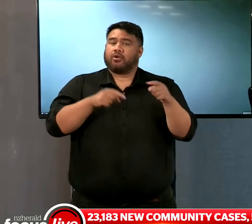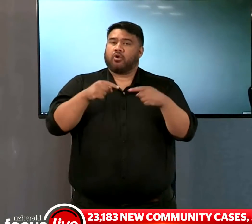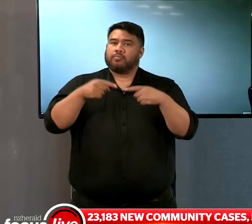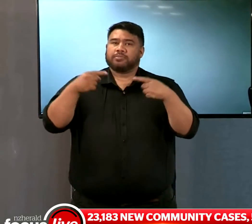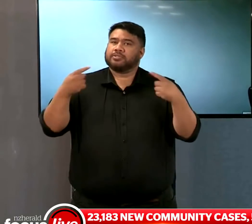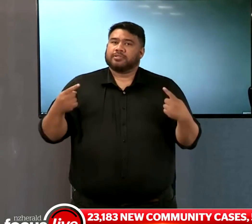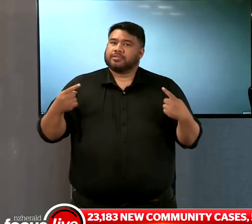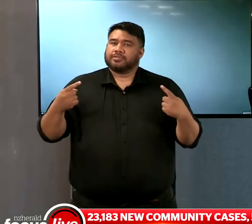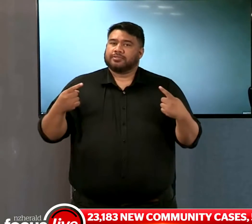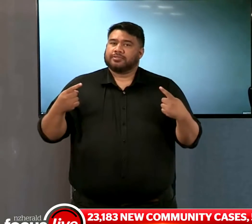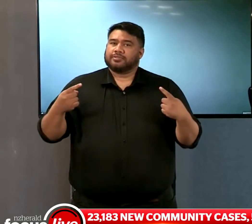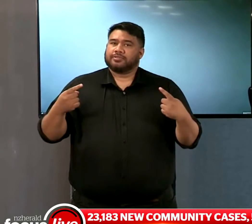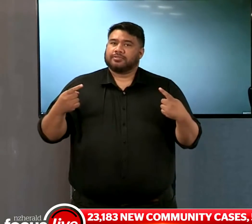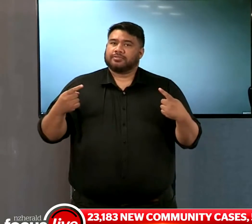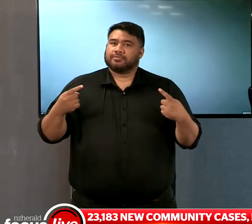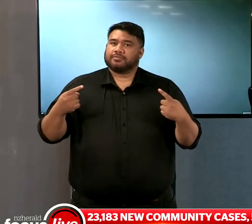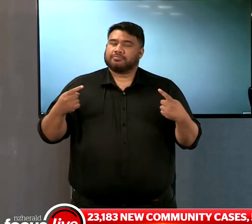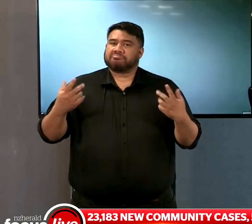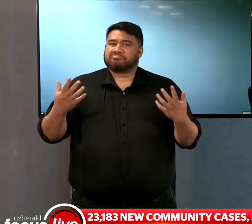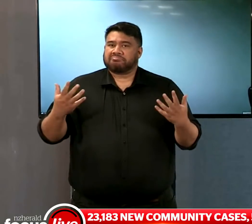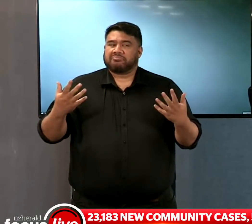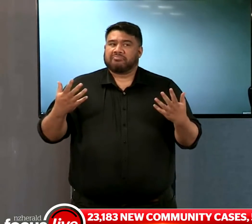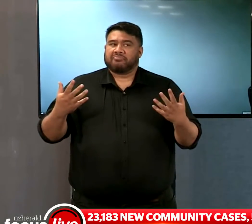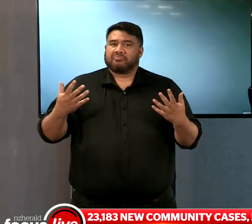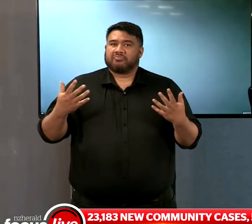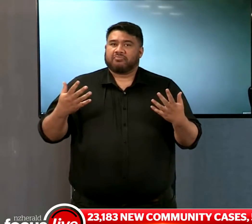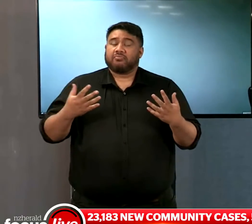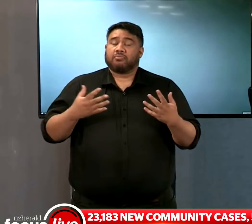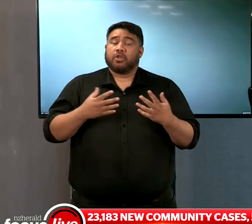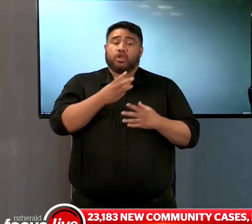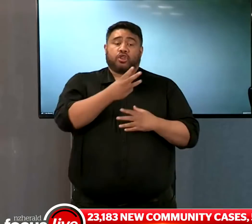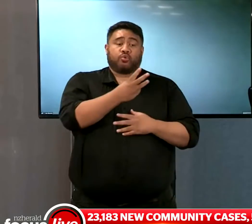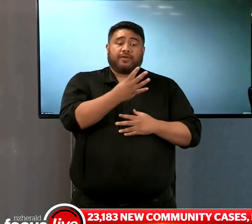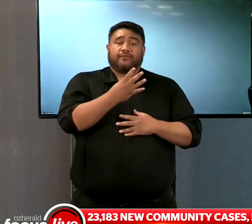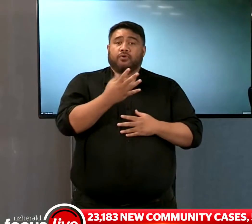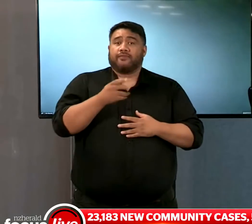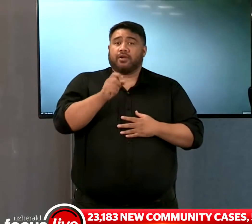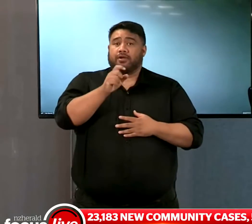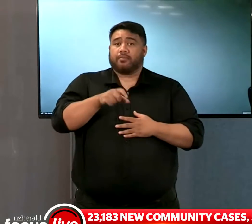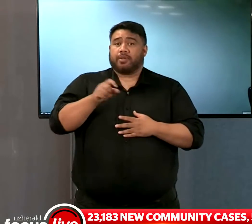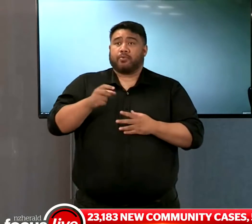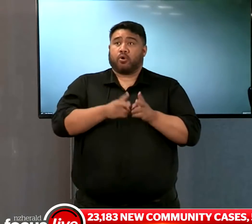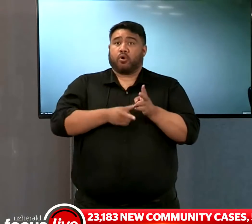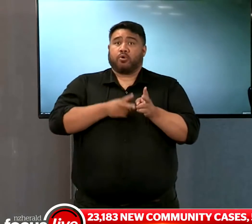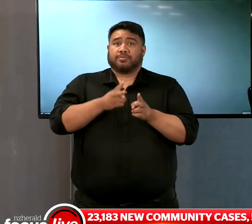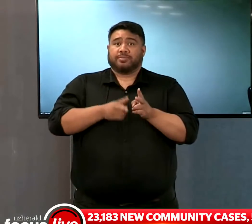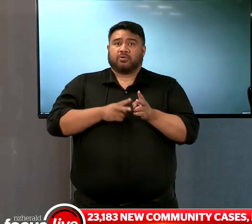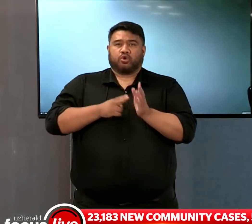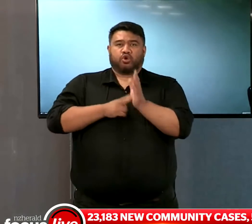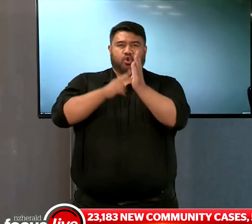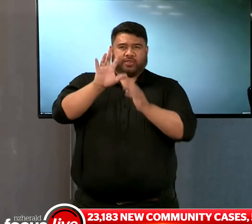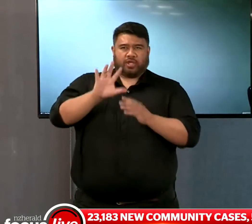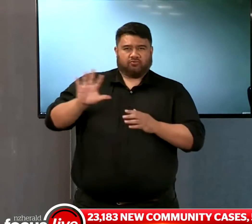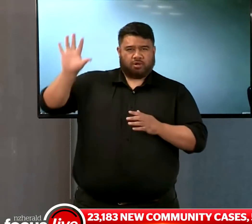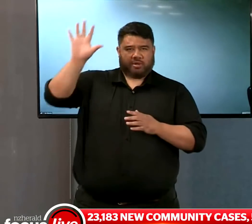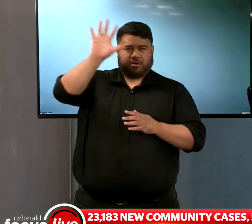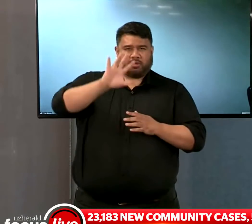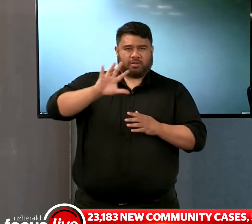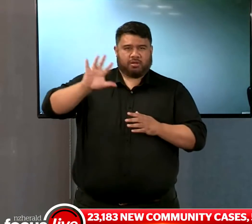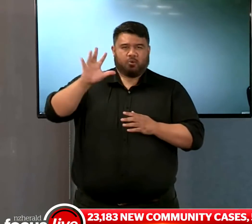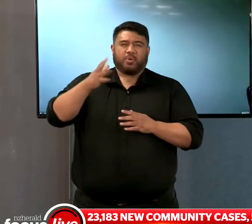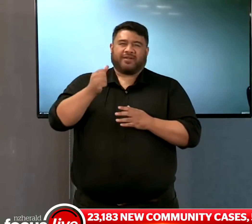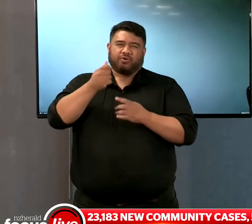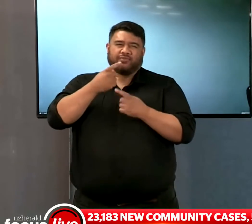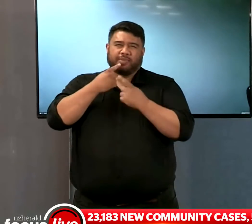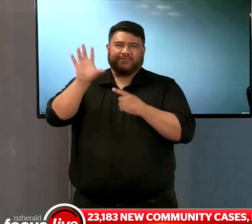who are in hospital with Covid-19. Of the 345 people in hospital in the northern region, where we have the best